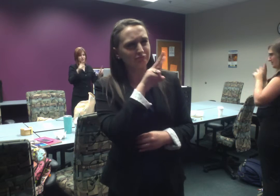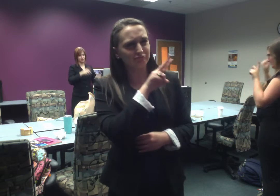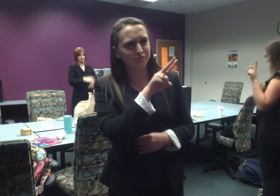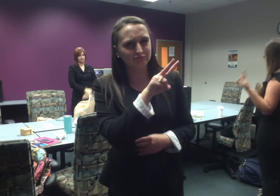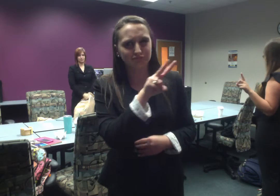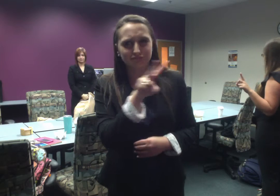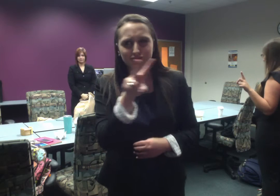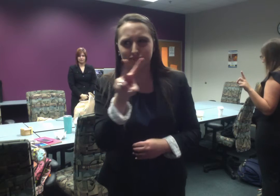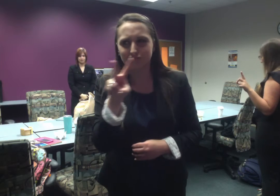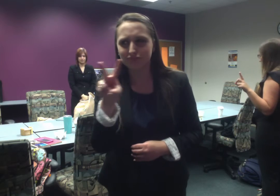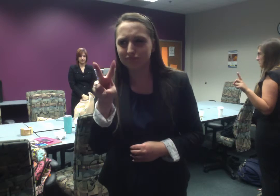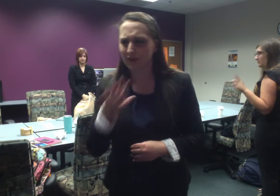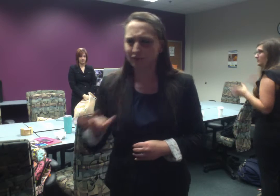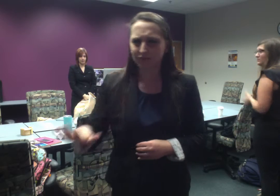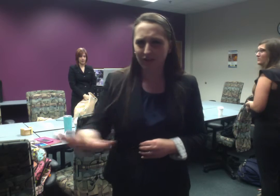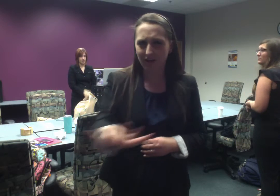This one, they made a postage stamp from.